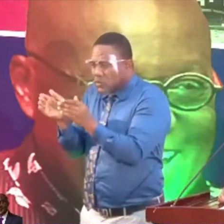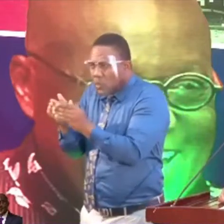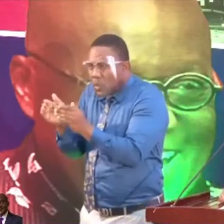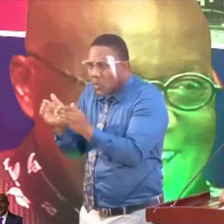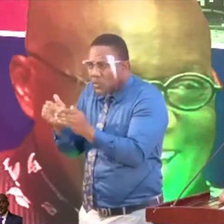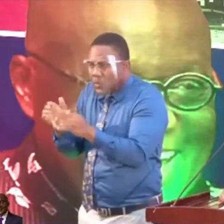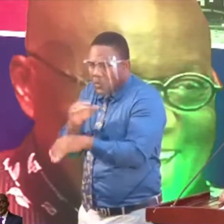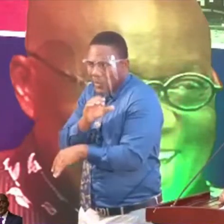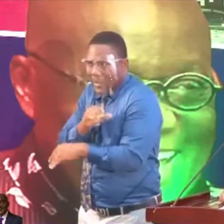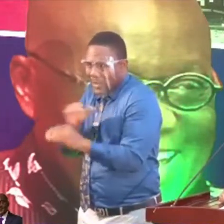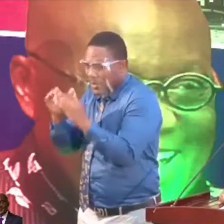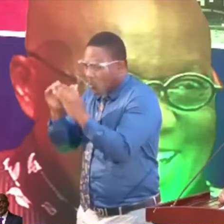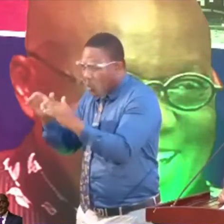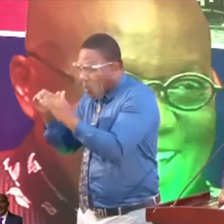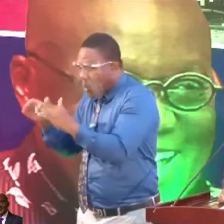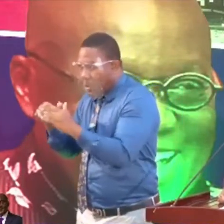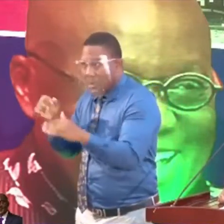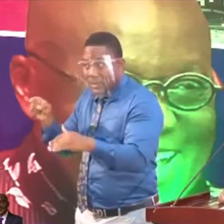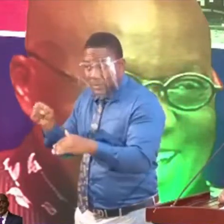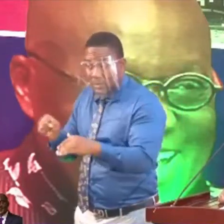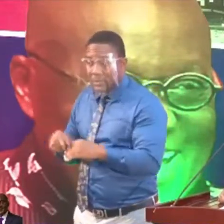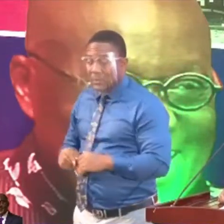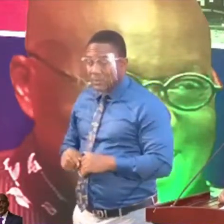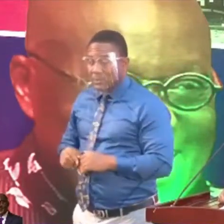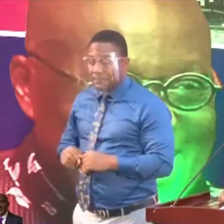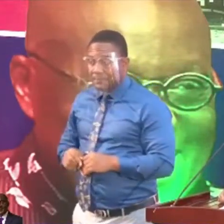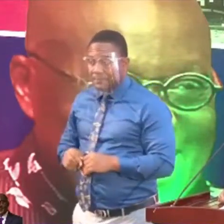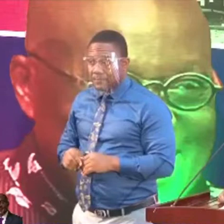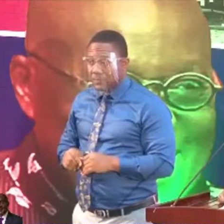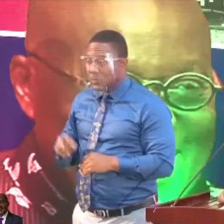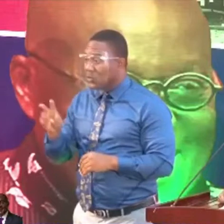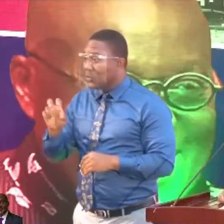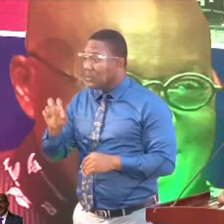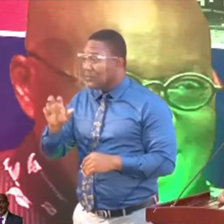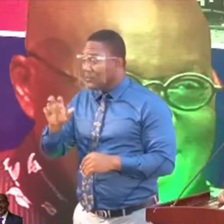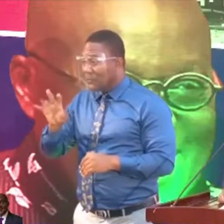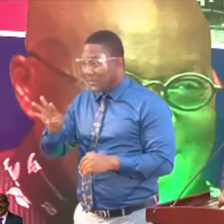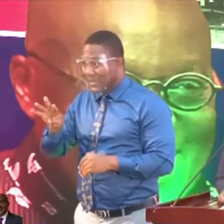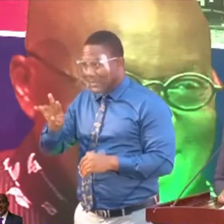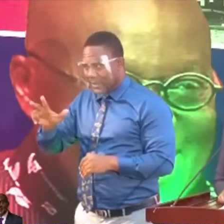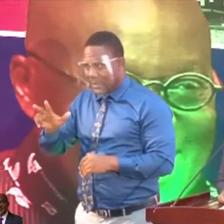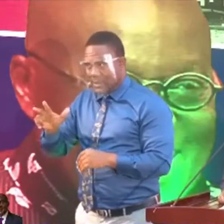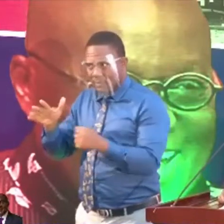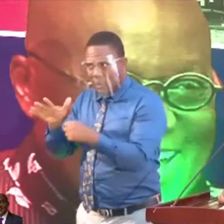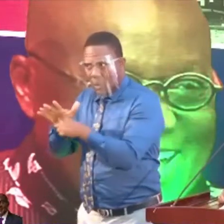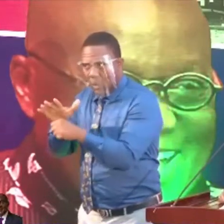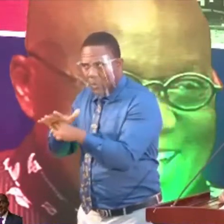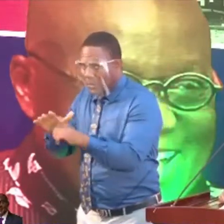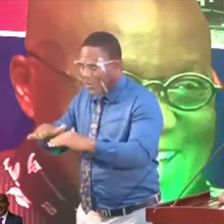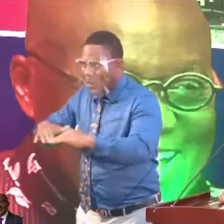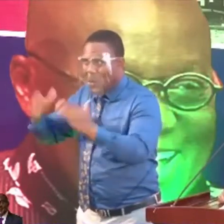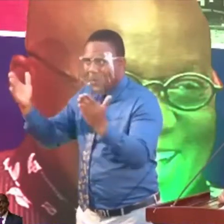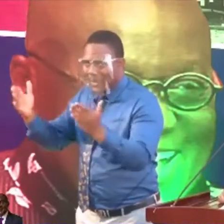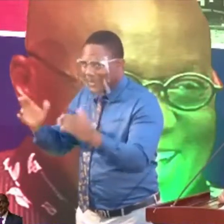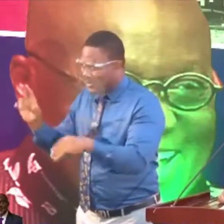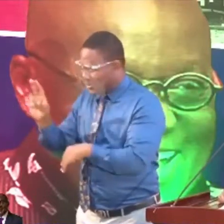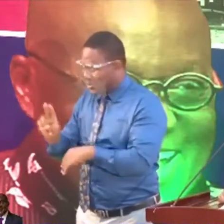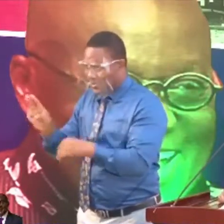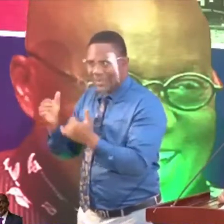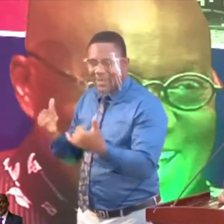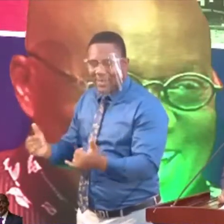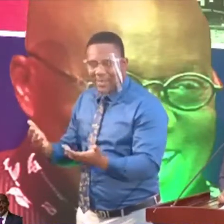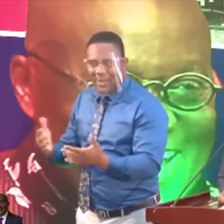communities. 243 of the CHIPS compounds have been completed and commissioned and are in use,